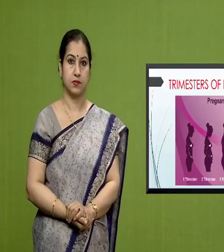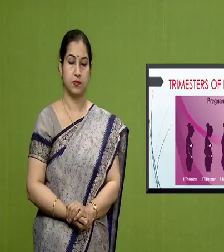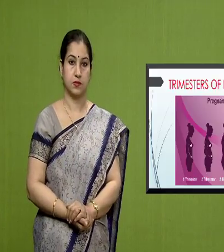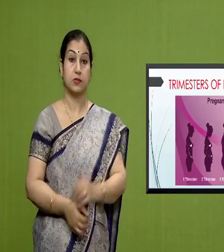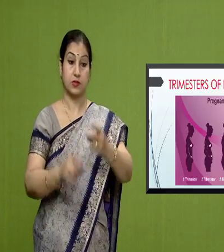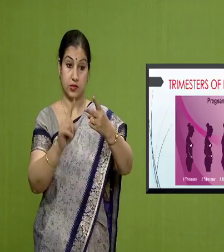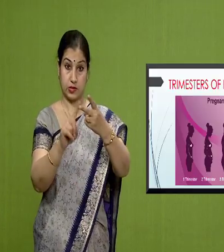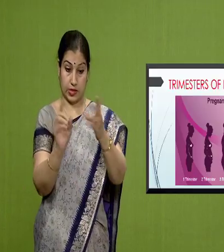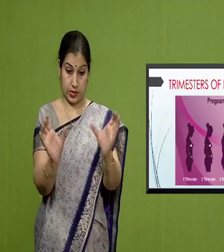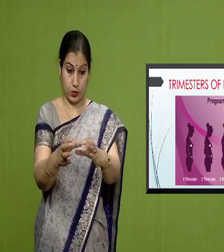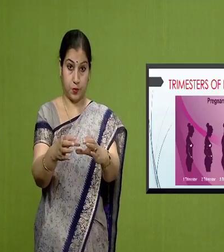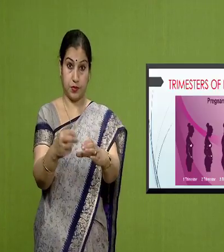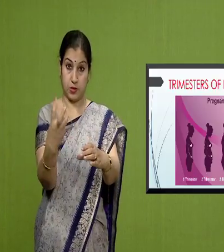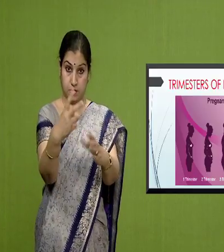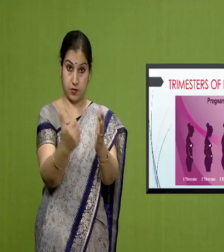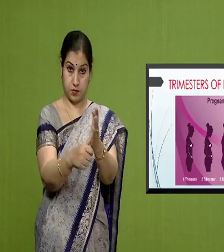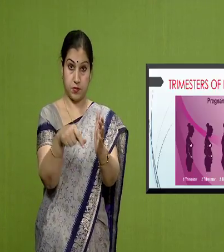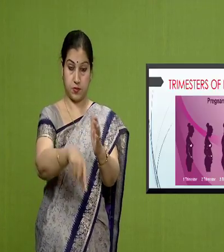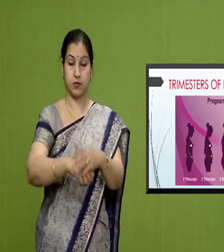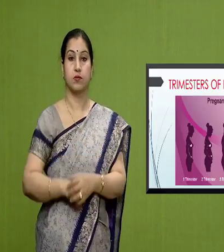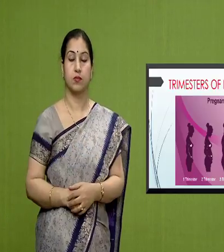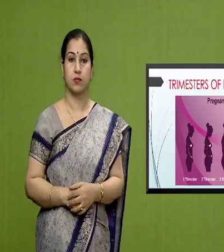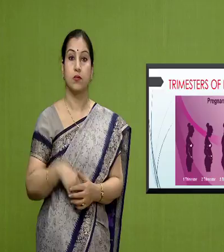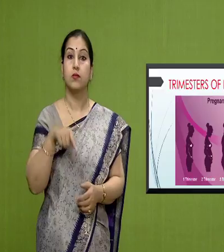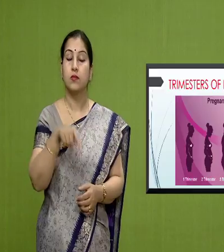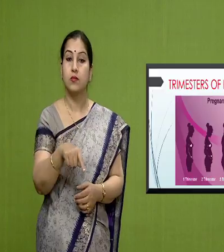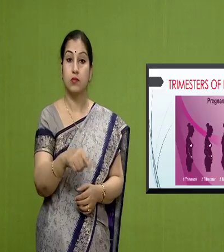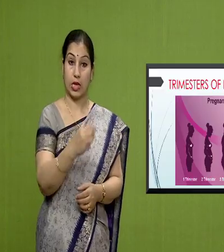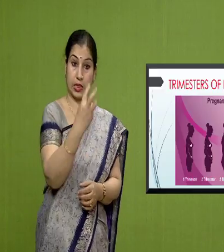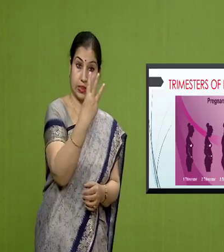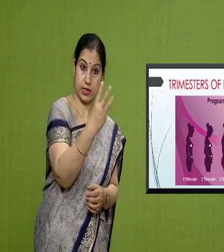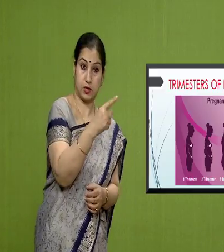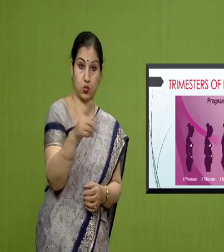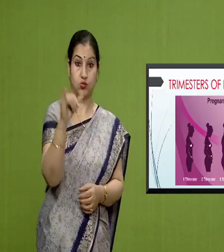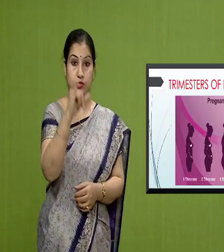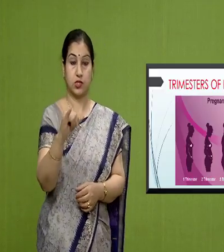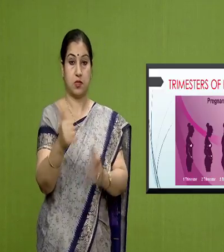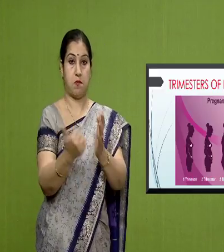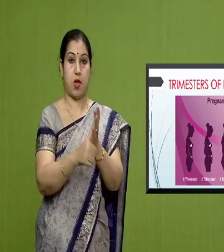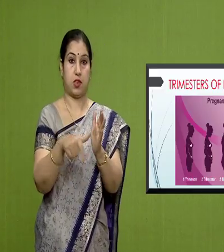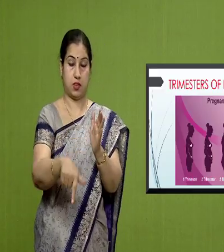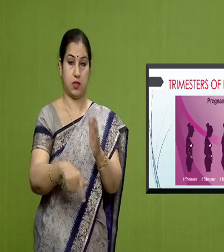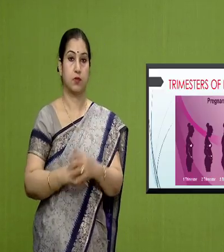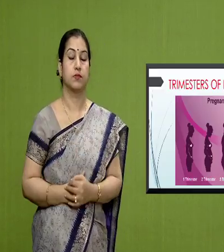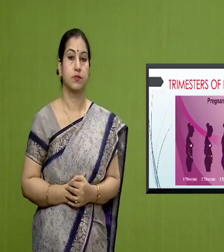The second trimester, that is 3 to 6 months. The